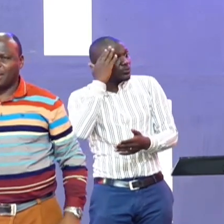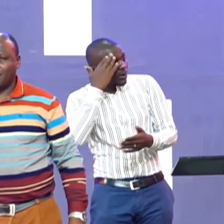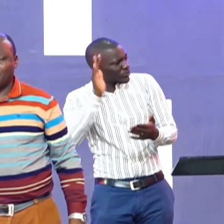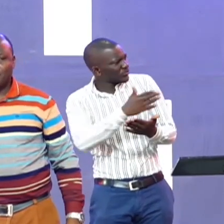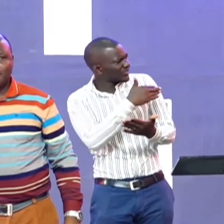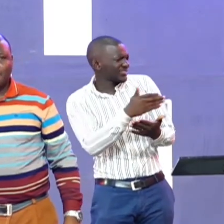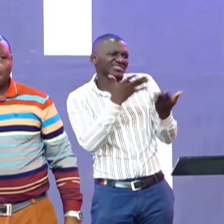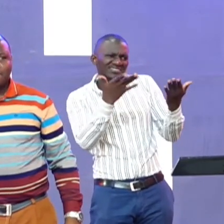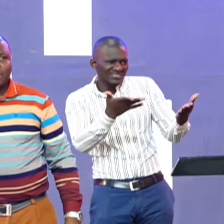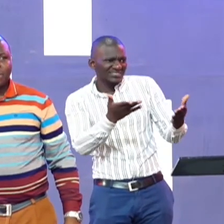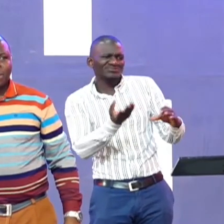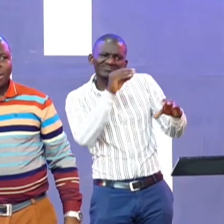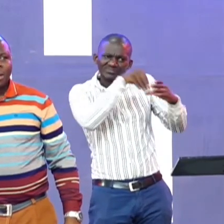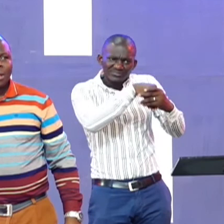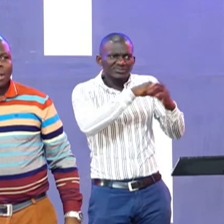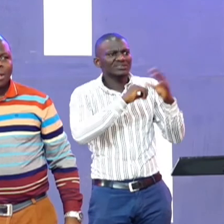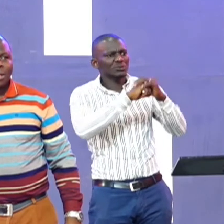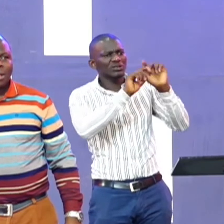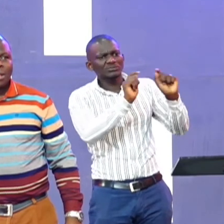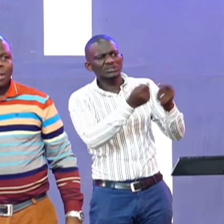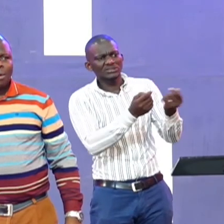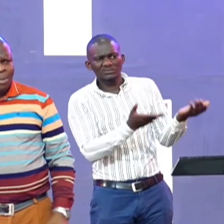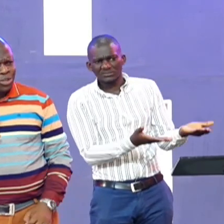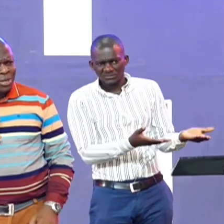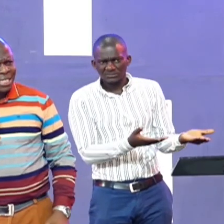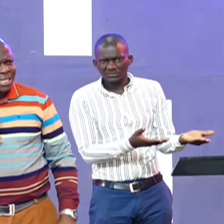If it is singing and you can, be a part of the worship team.